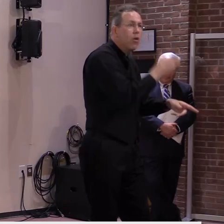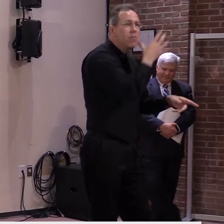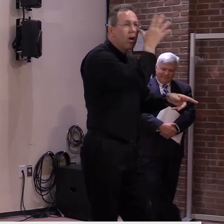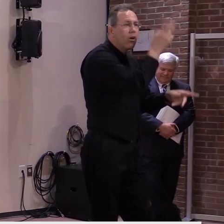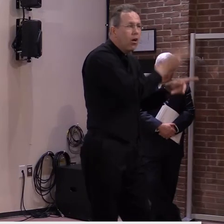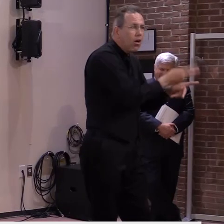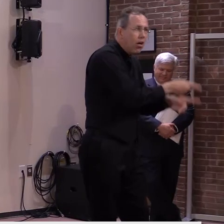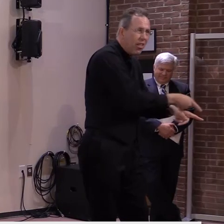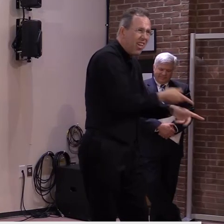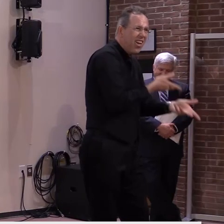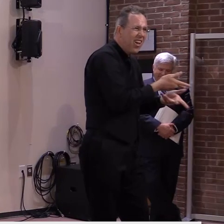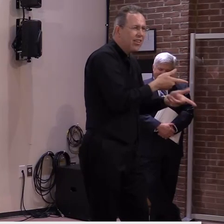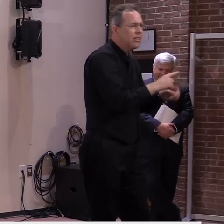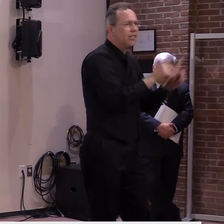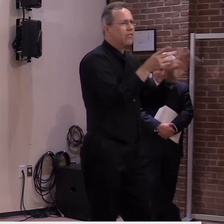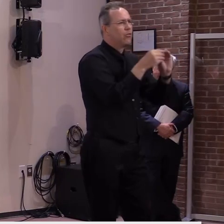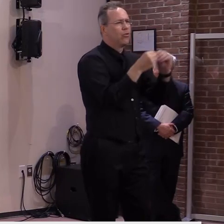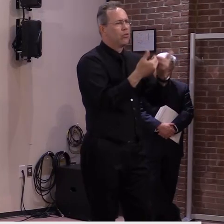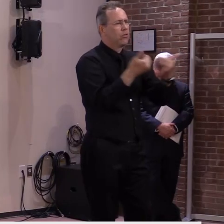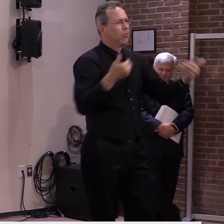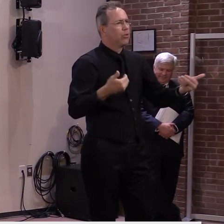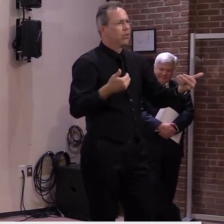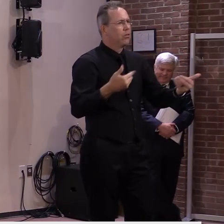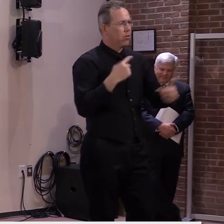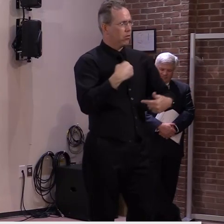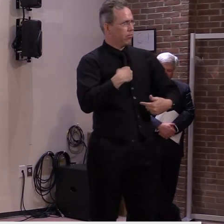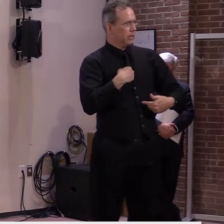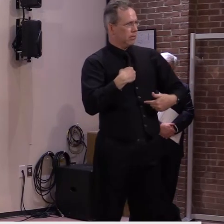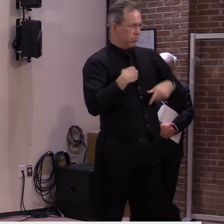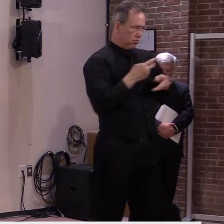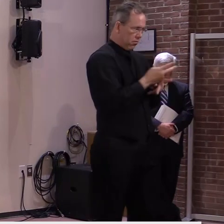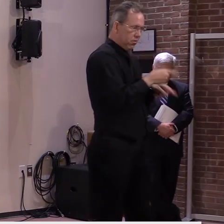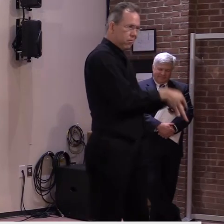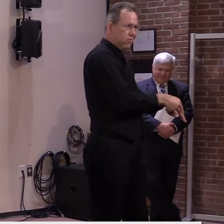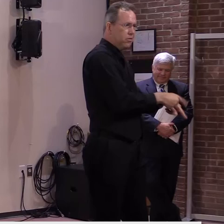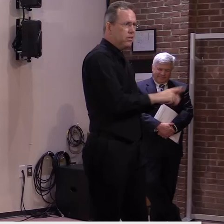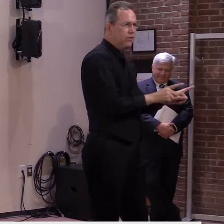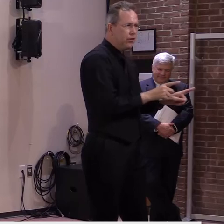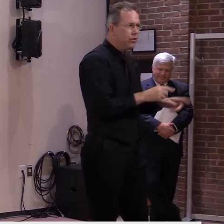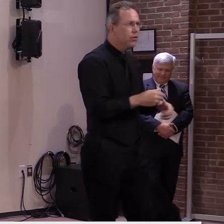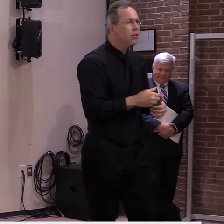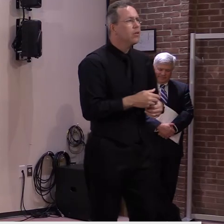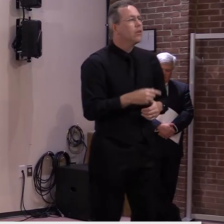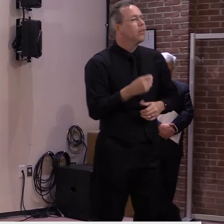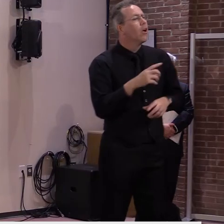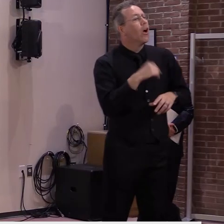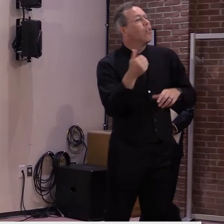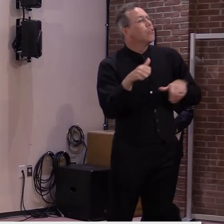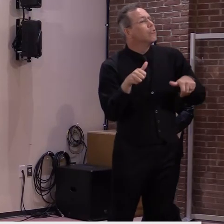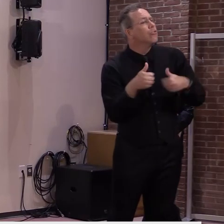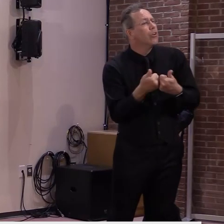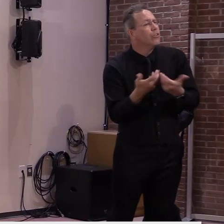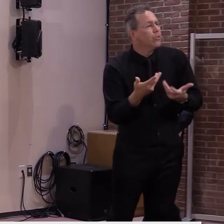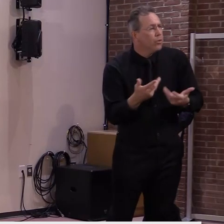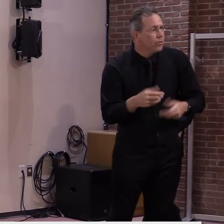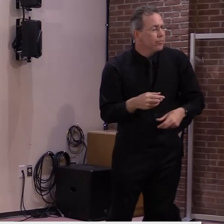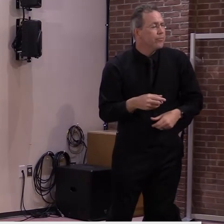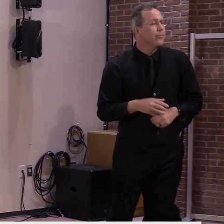think the hard part and the challenge for folks will be, you know, those really have to be temporary